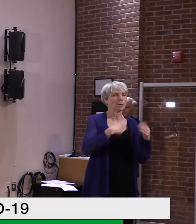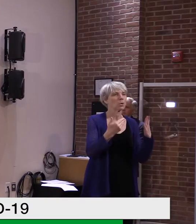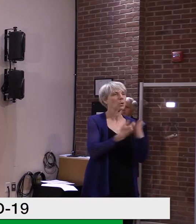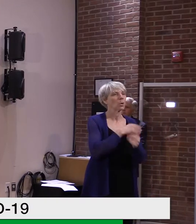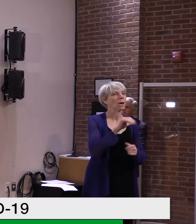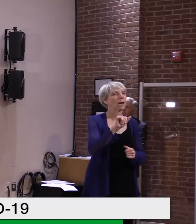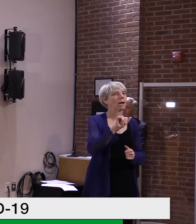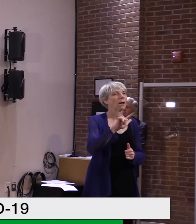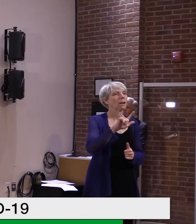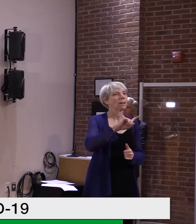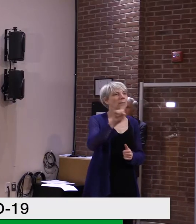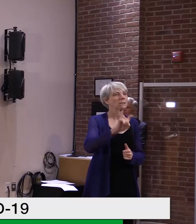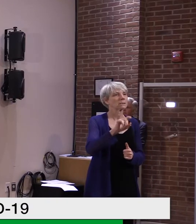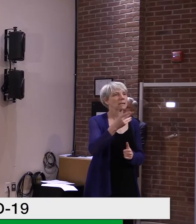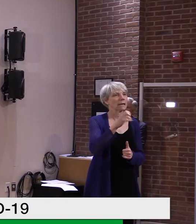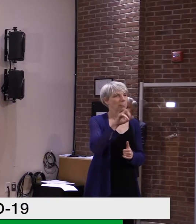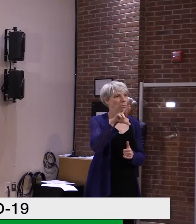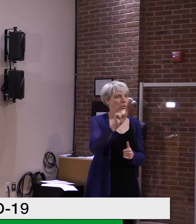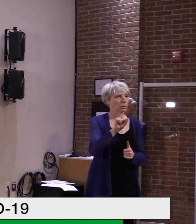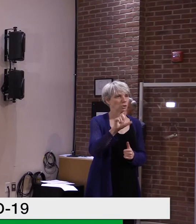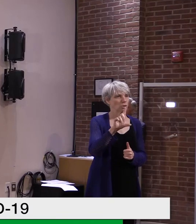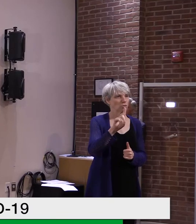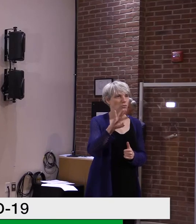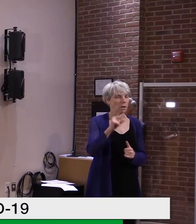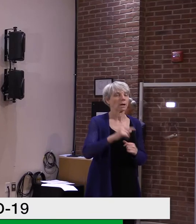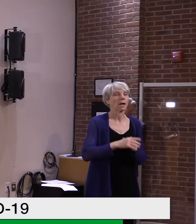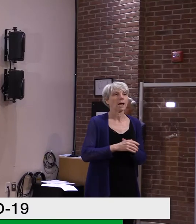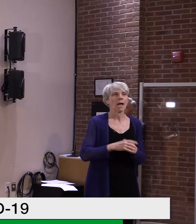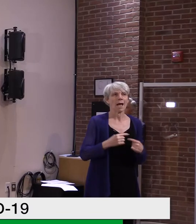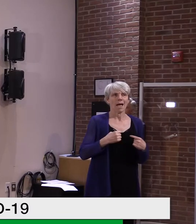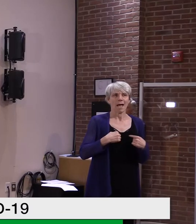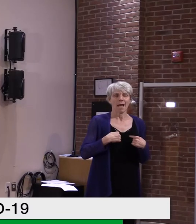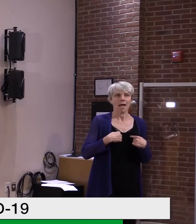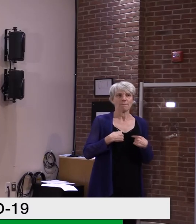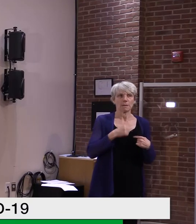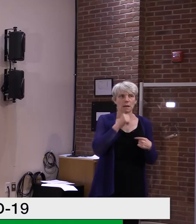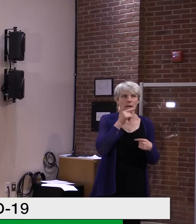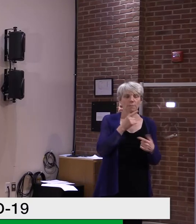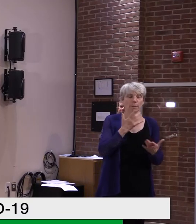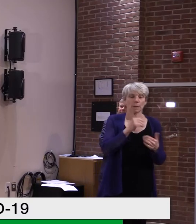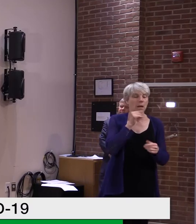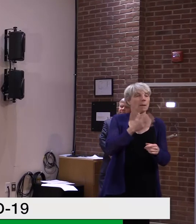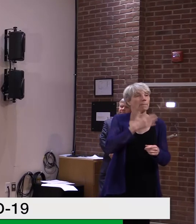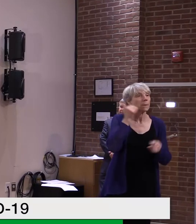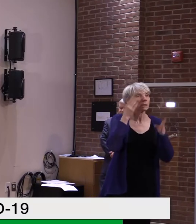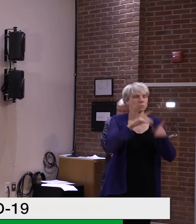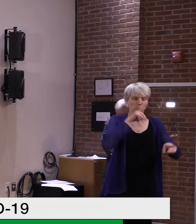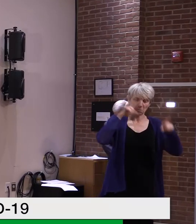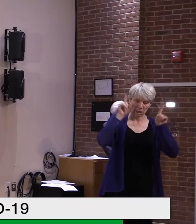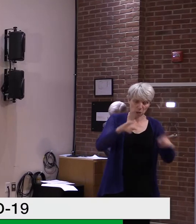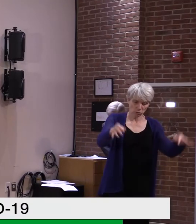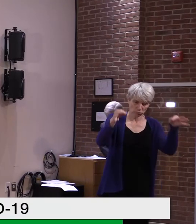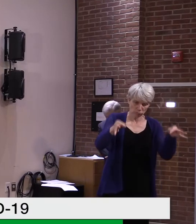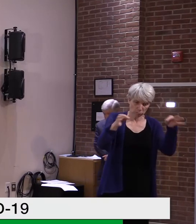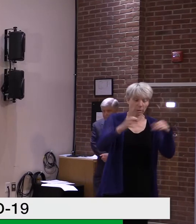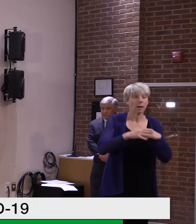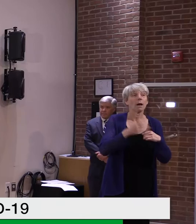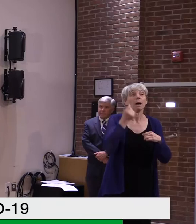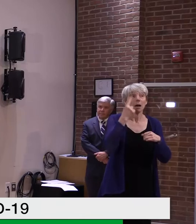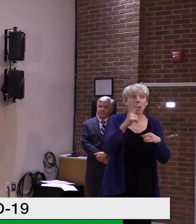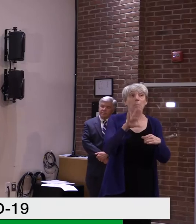I don't want to weigh in as the definitive authority. Number one, the decision to approve it was fraught